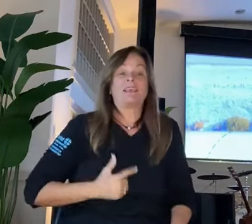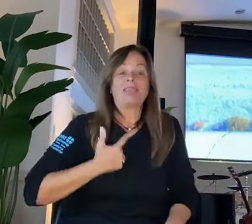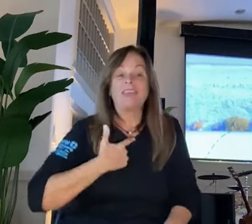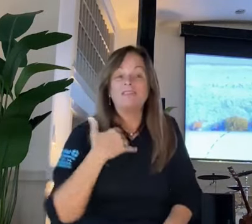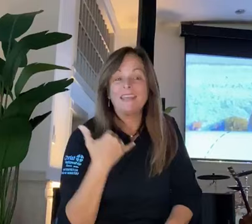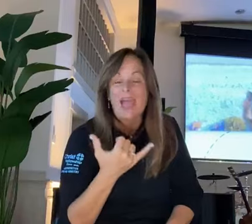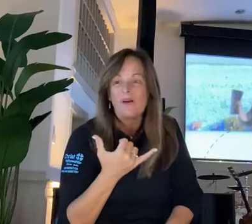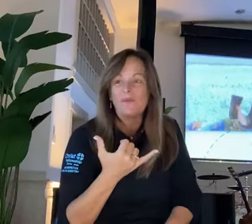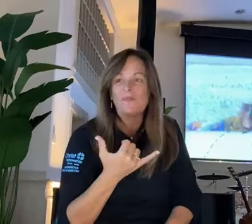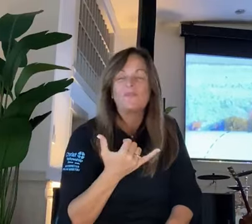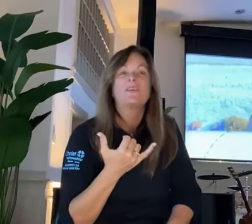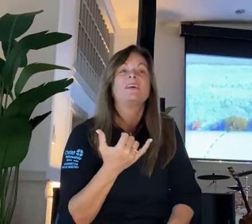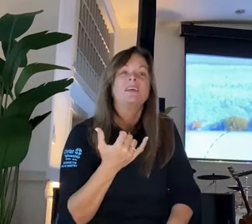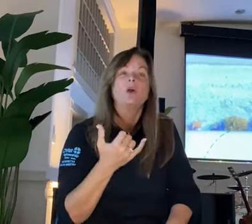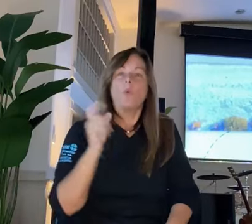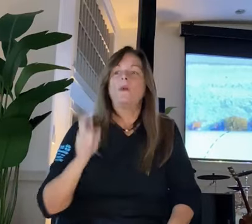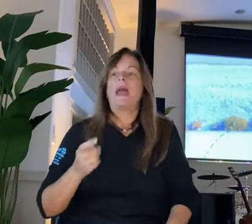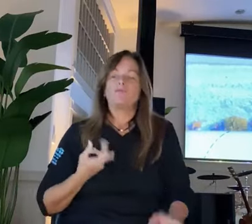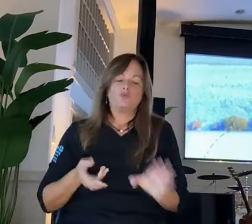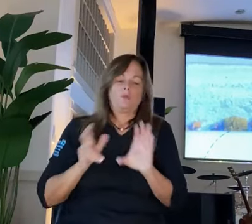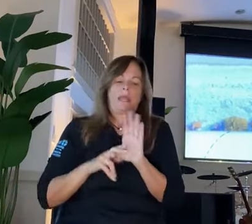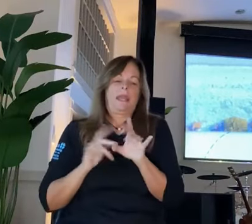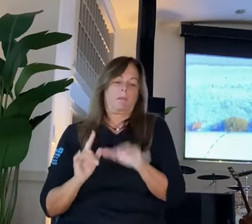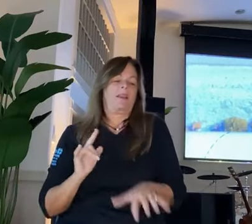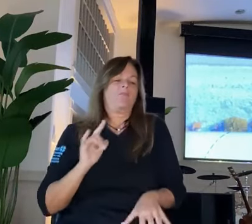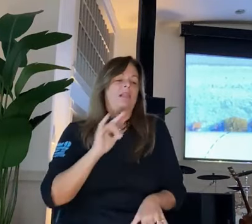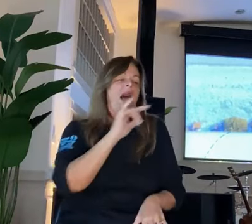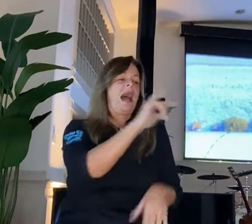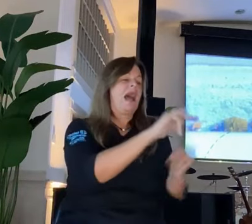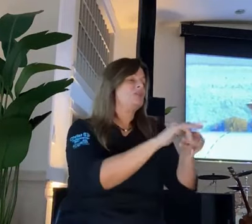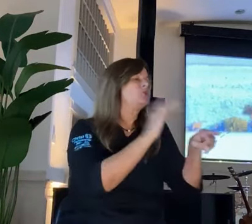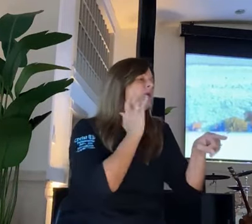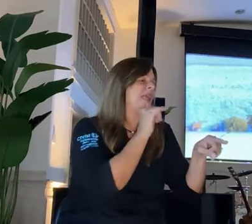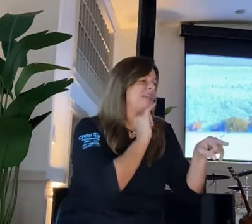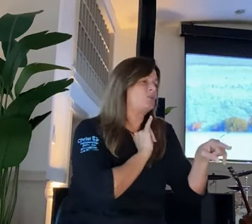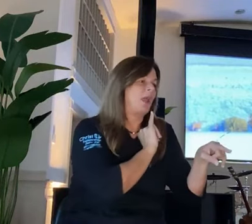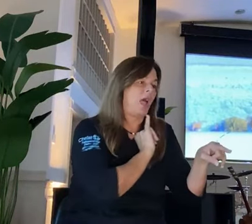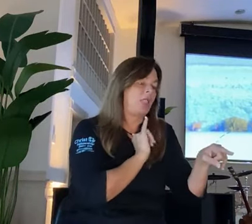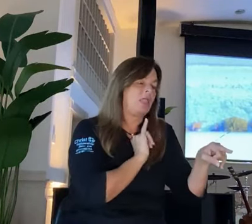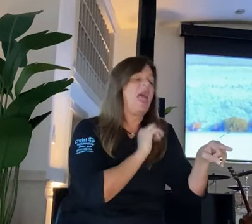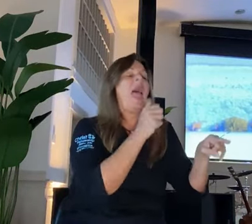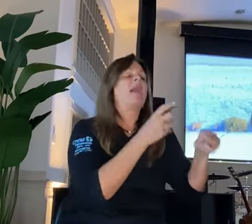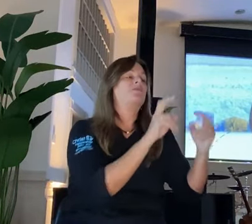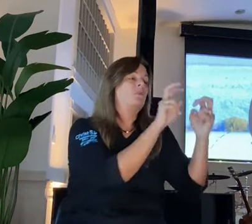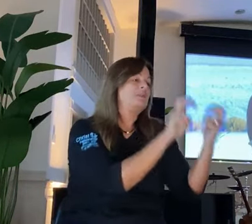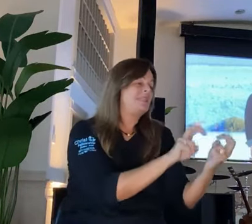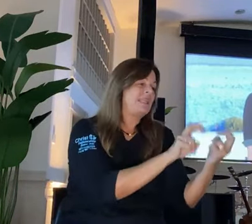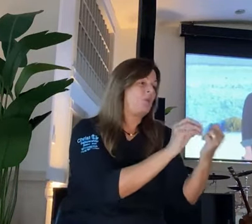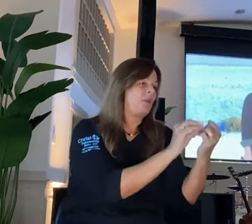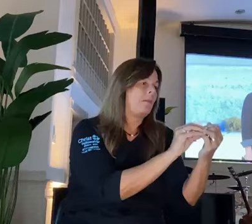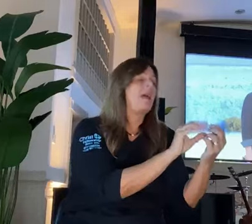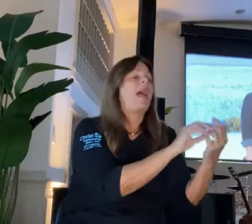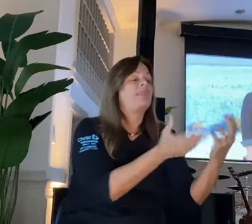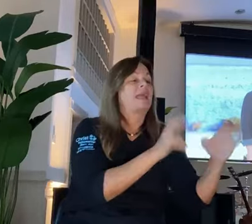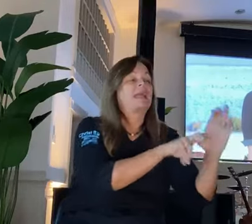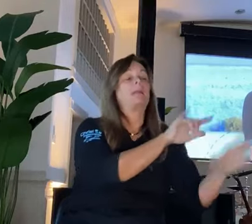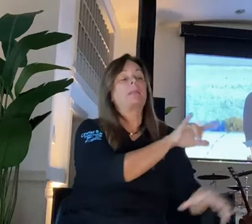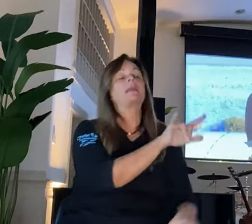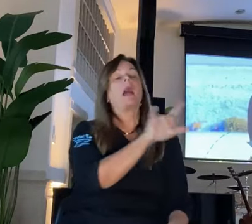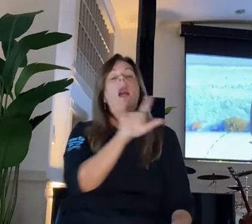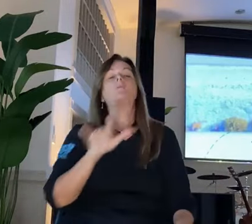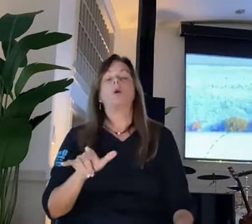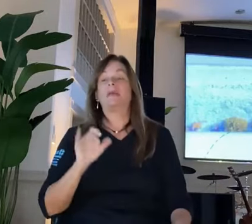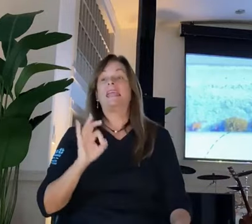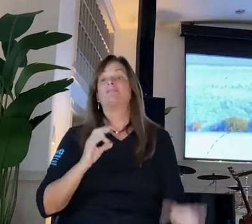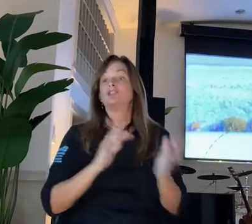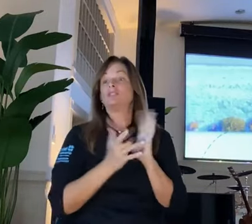Galilee? Is he down in Bethany? I don't know. You find him, and then you get to have a few minutes with him at best, and then you've got to get back on the plane and come home. And so